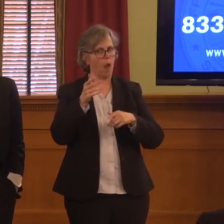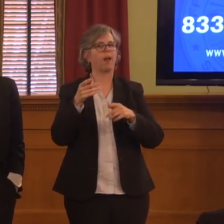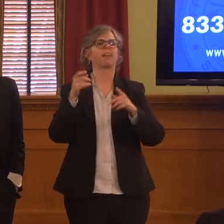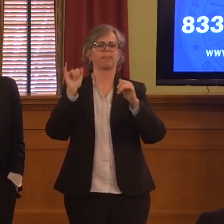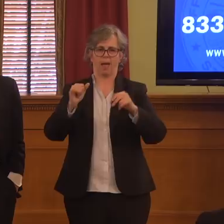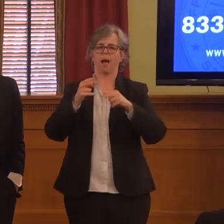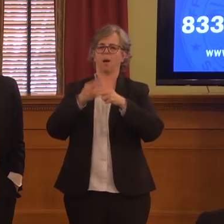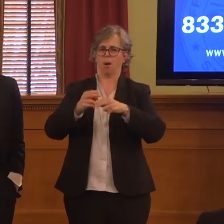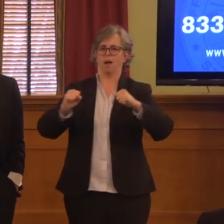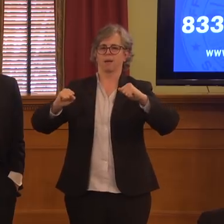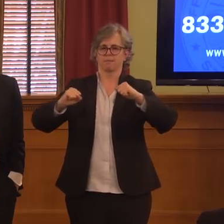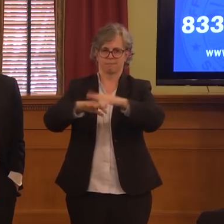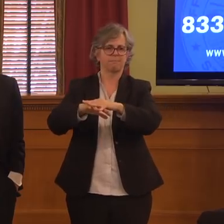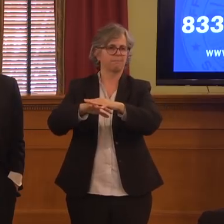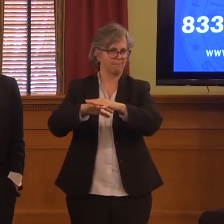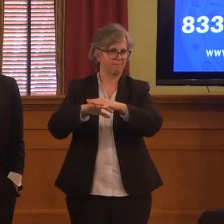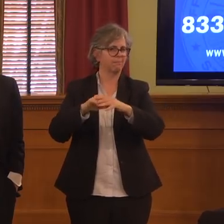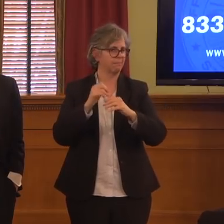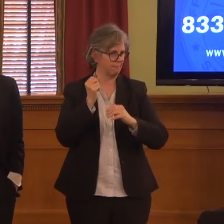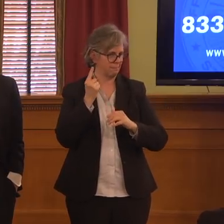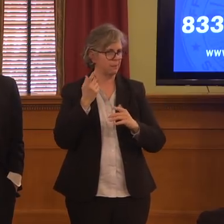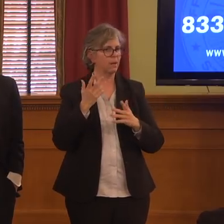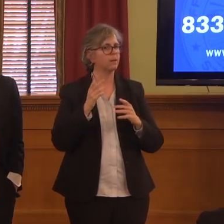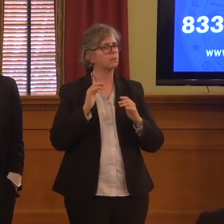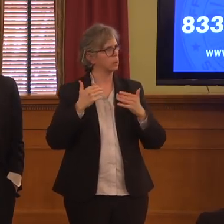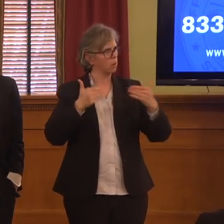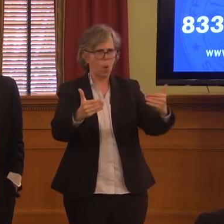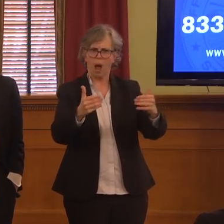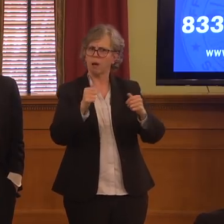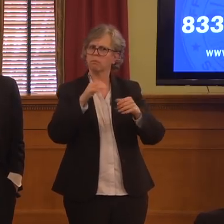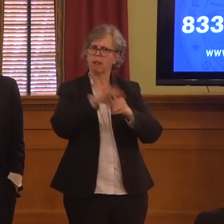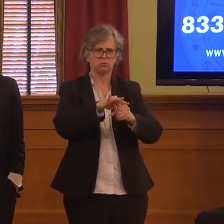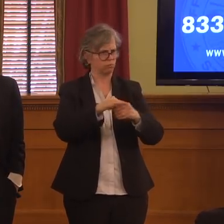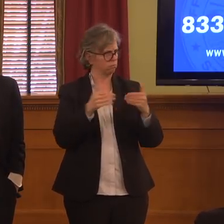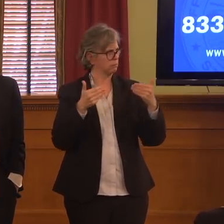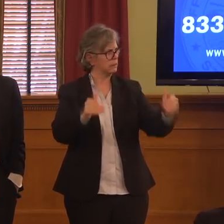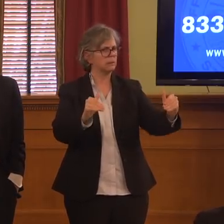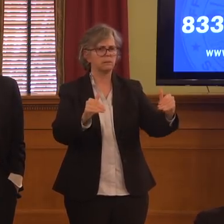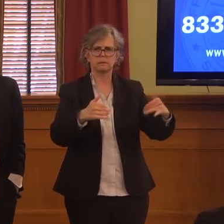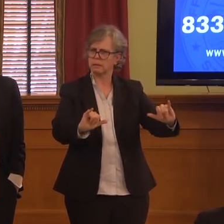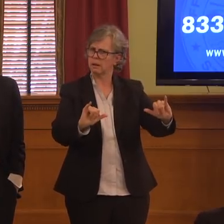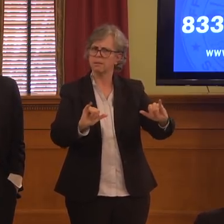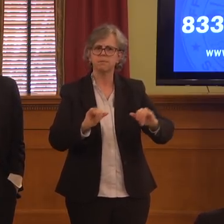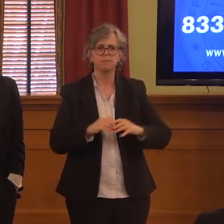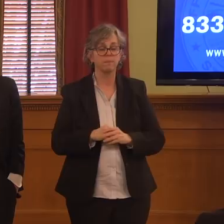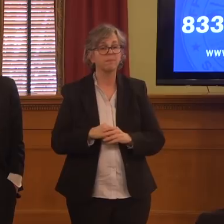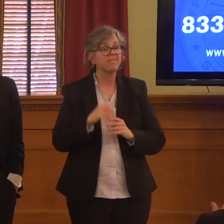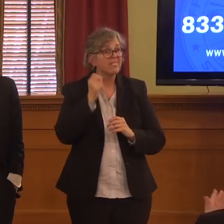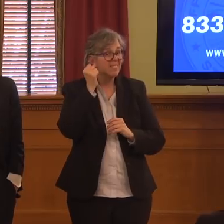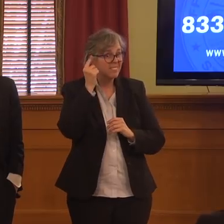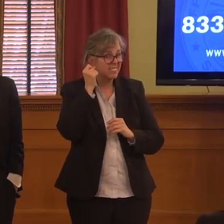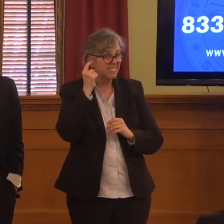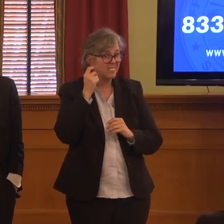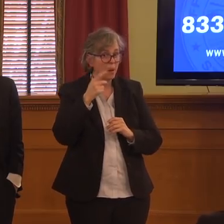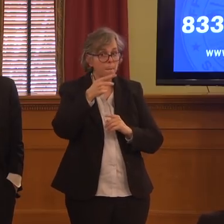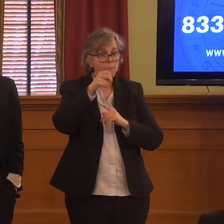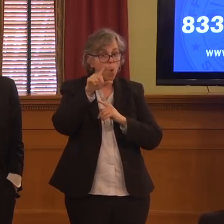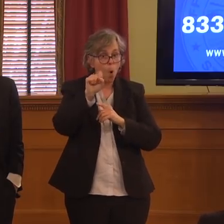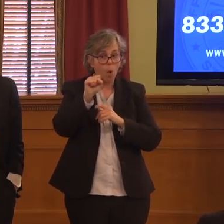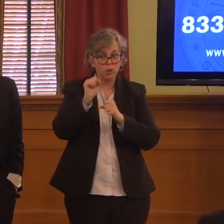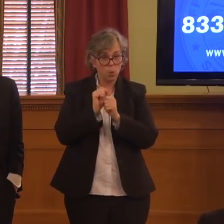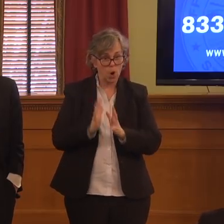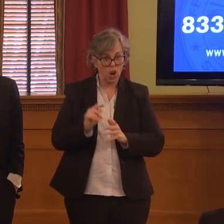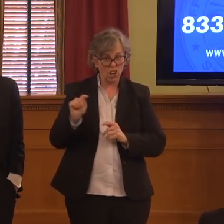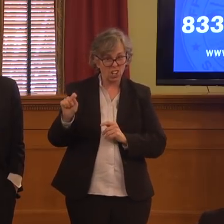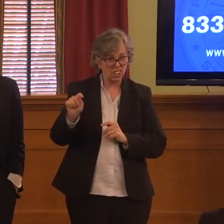One thing that I know Secretary LaRose needs is that there are some poll workers who fit into the category